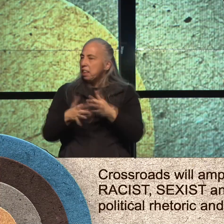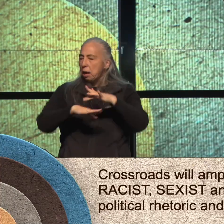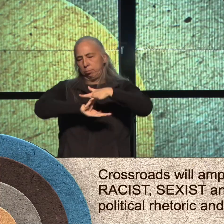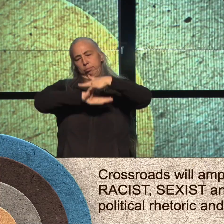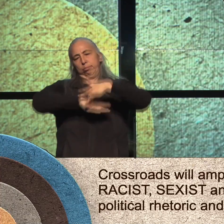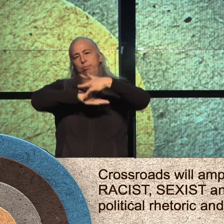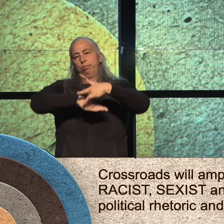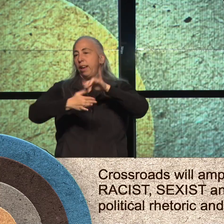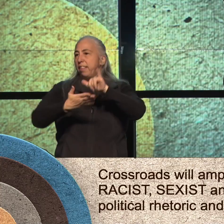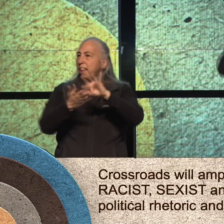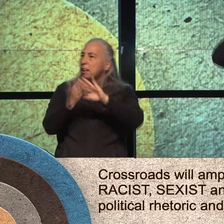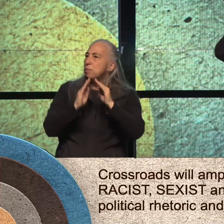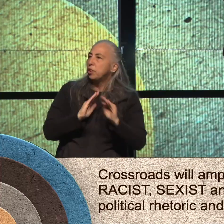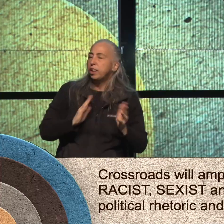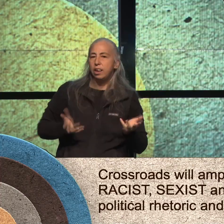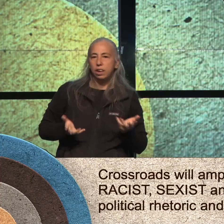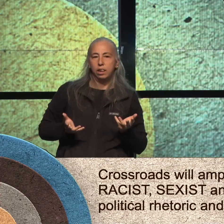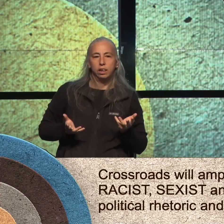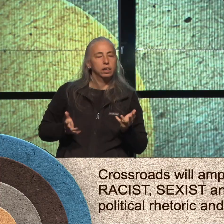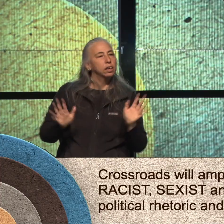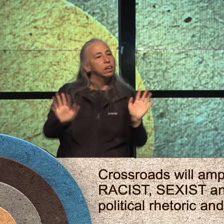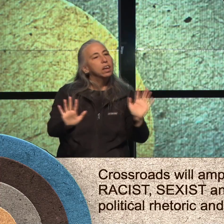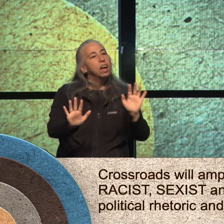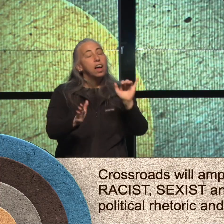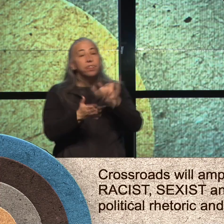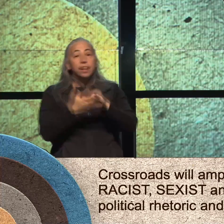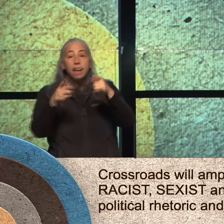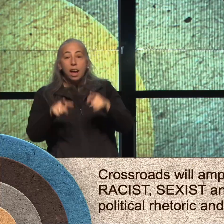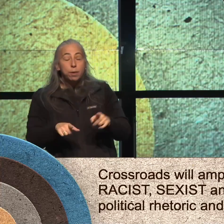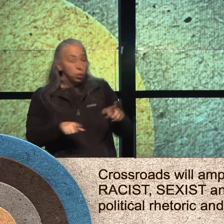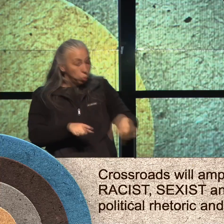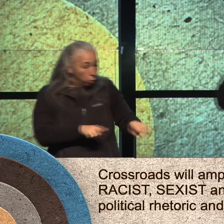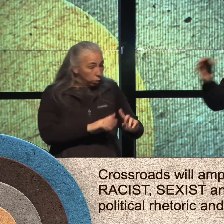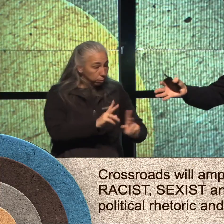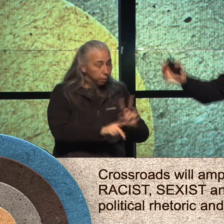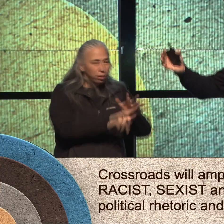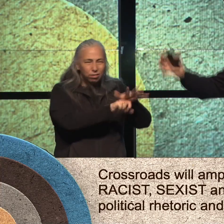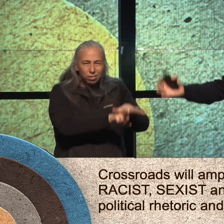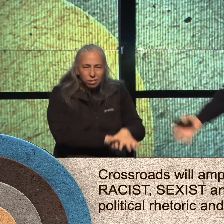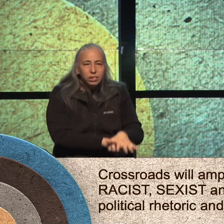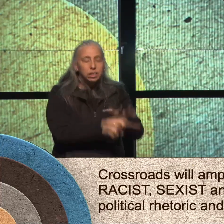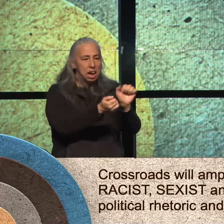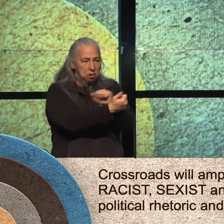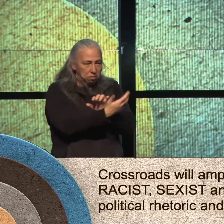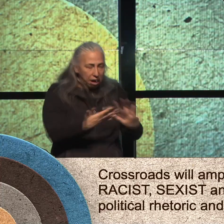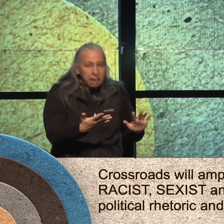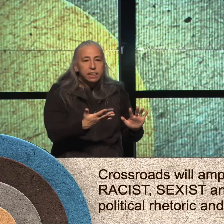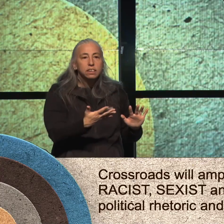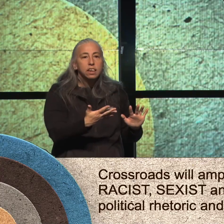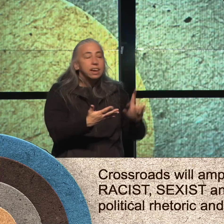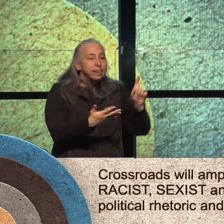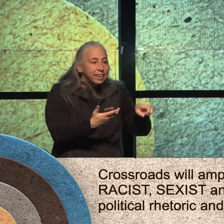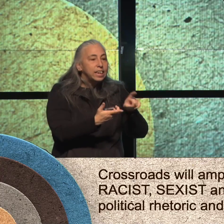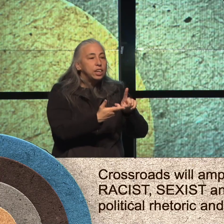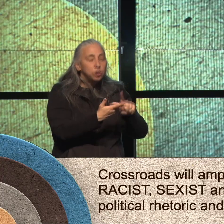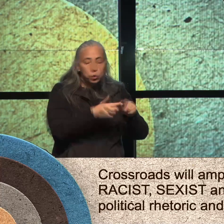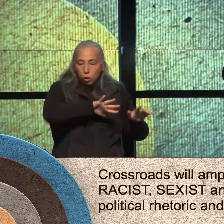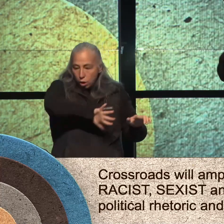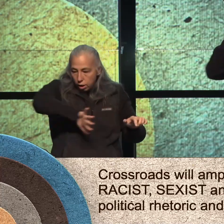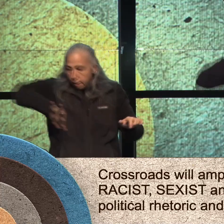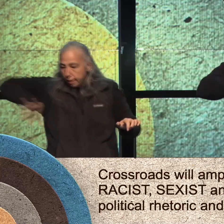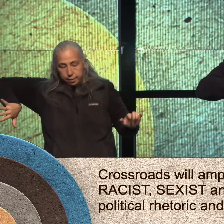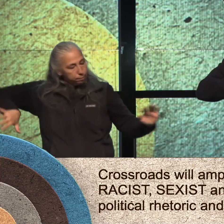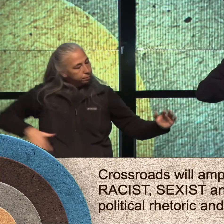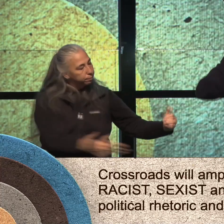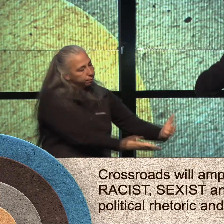that's what happens. Because voices that have been oppressed and marginalized and erased have to be elevated. We have to elevate them